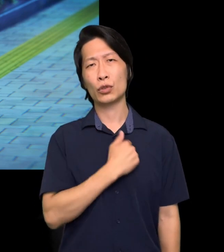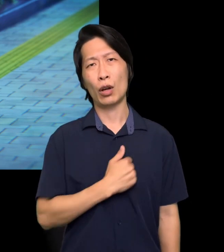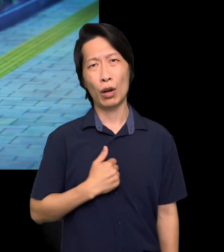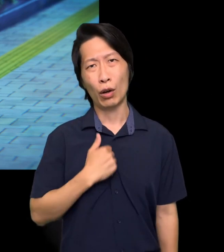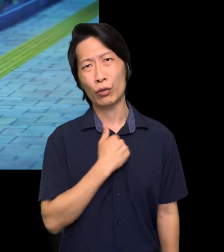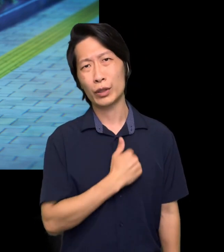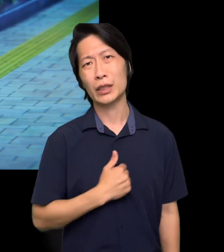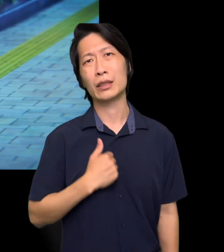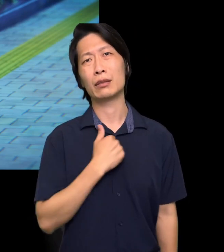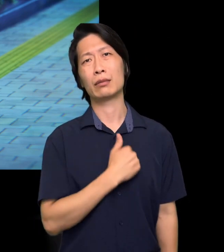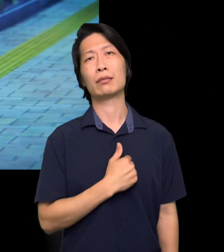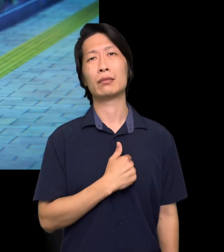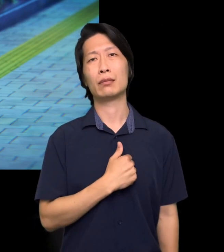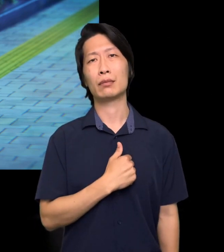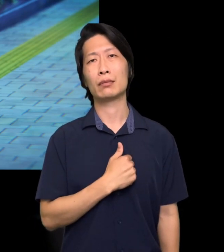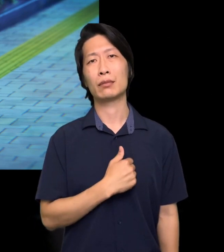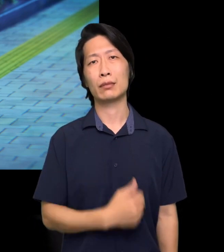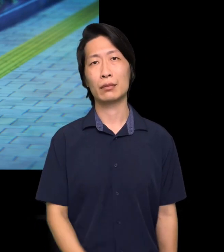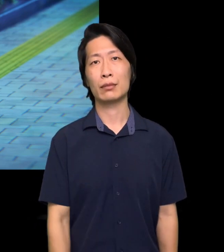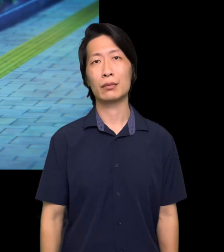I'm sorry.